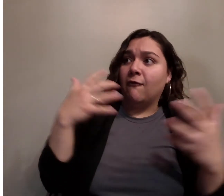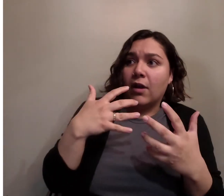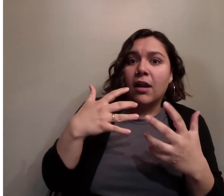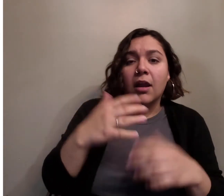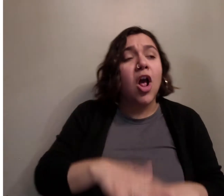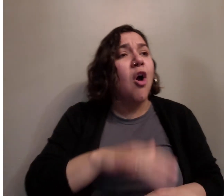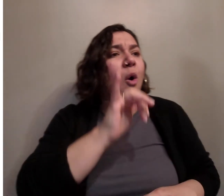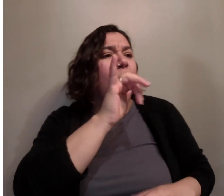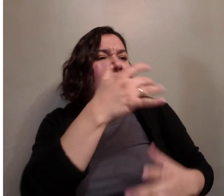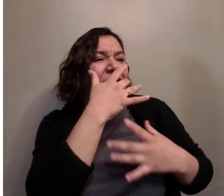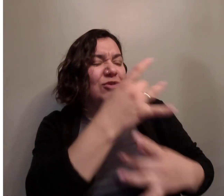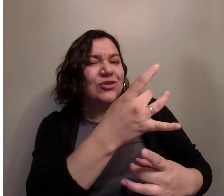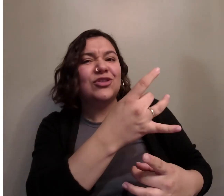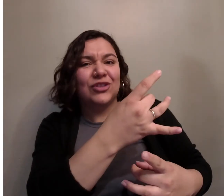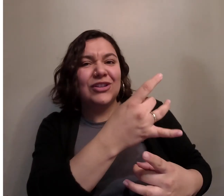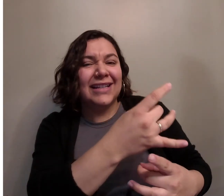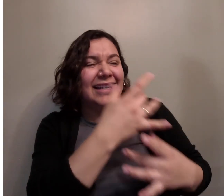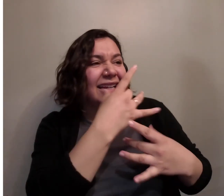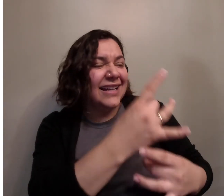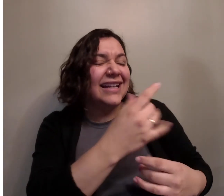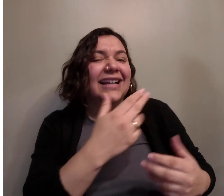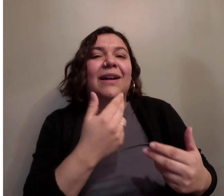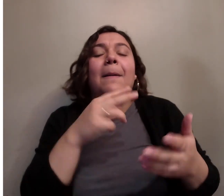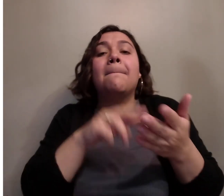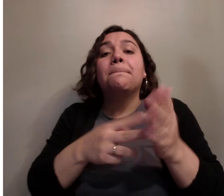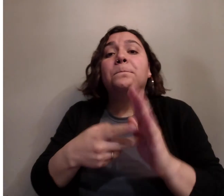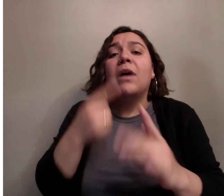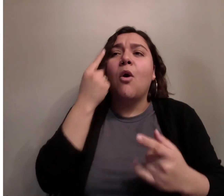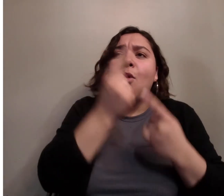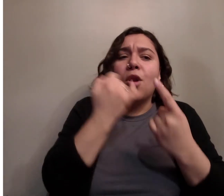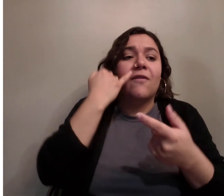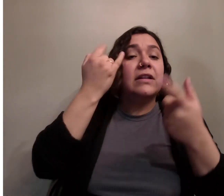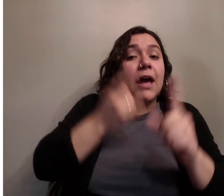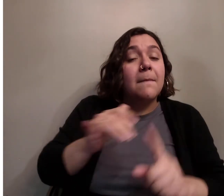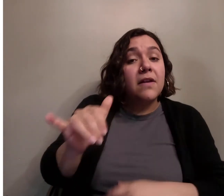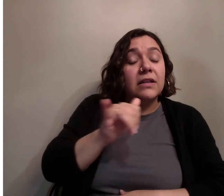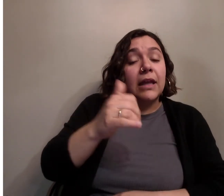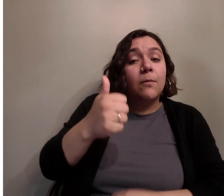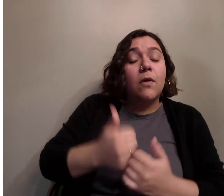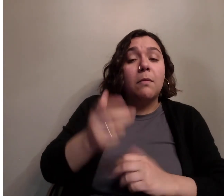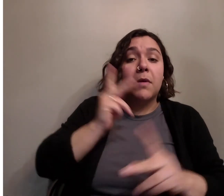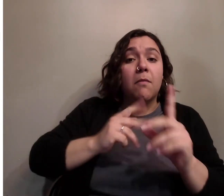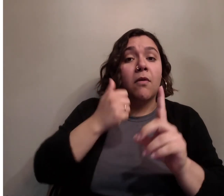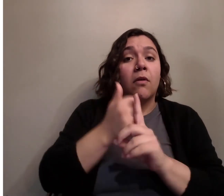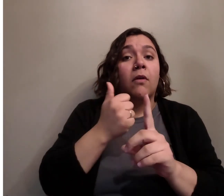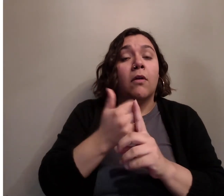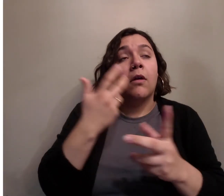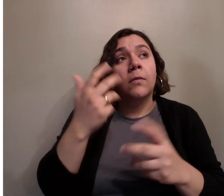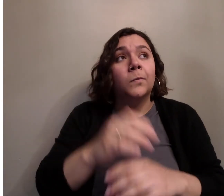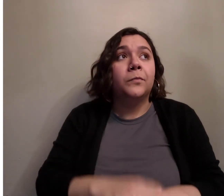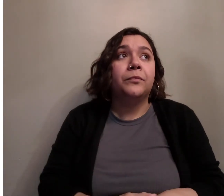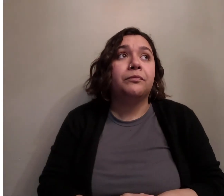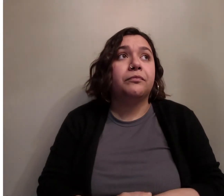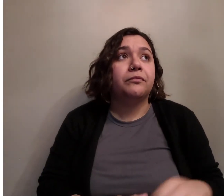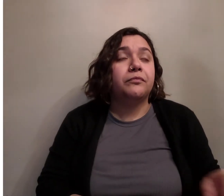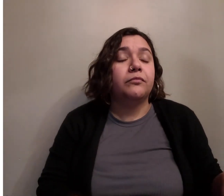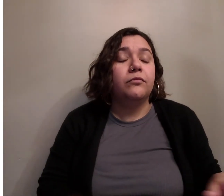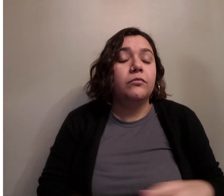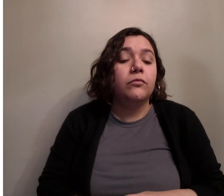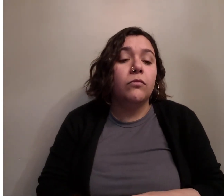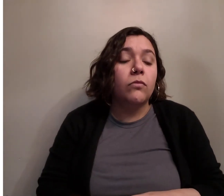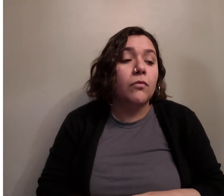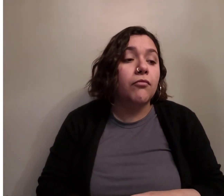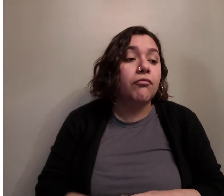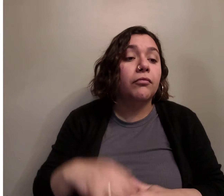is saying, and I'm frightened by it. That's so interesting. And I wonder if that's also happening with people out there